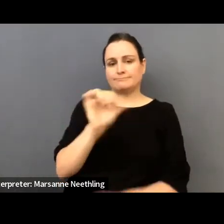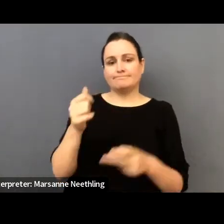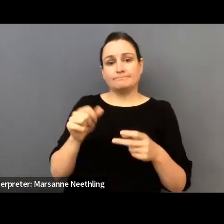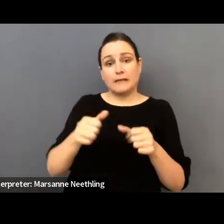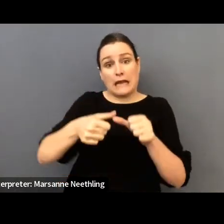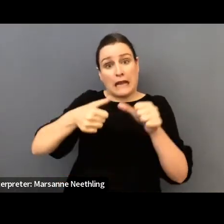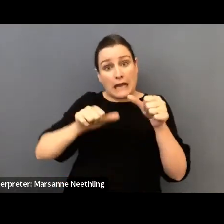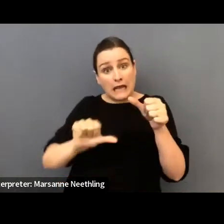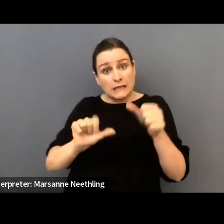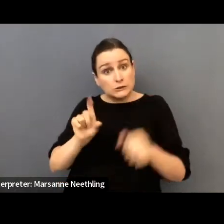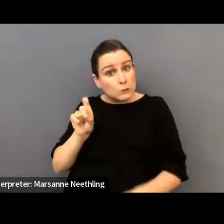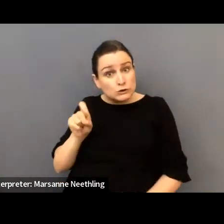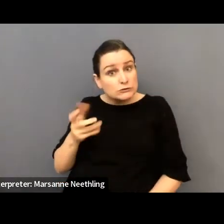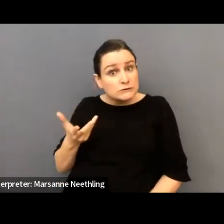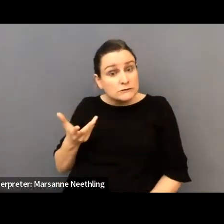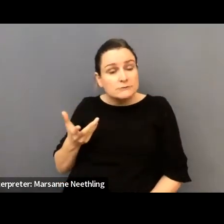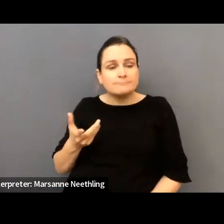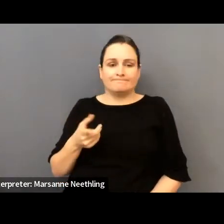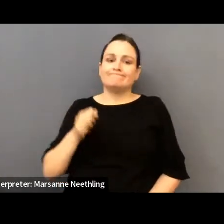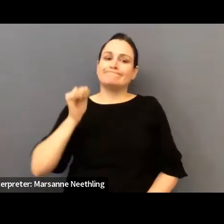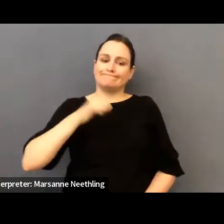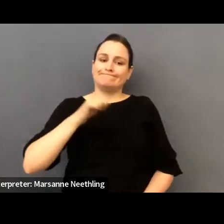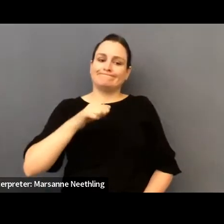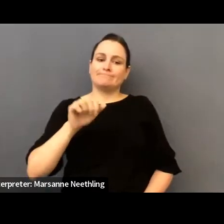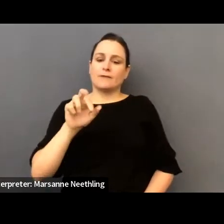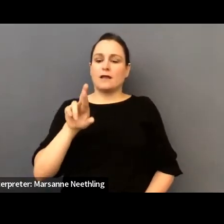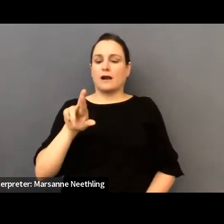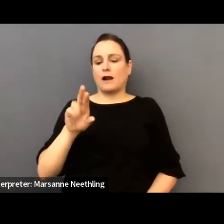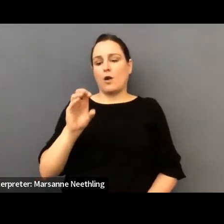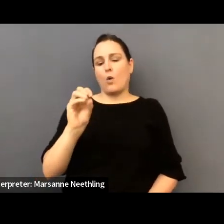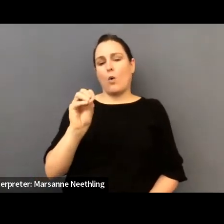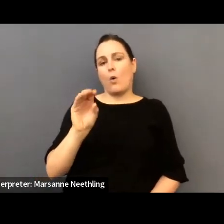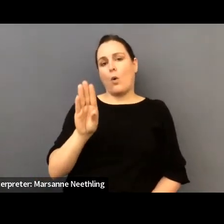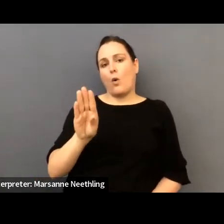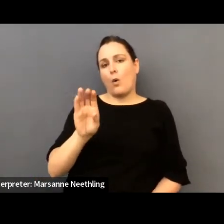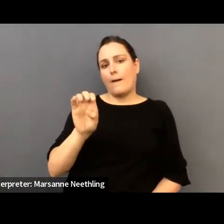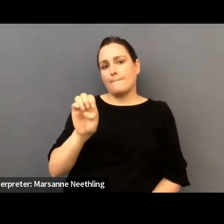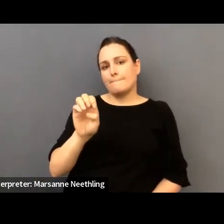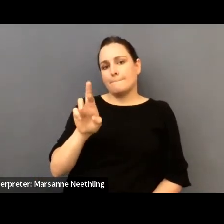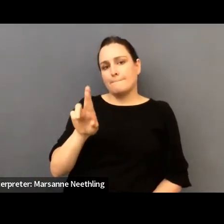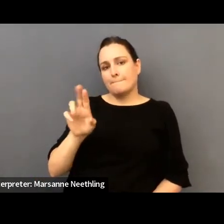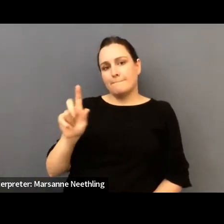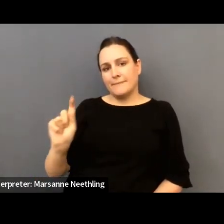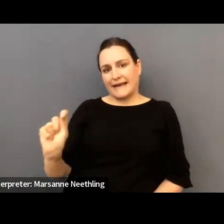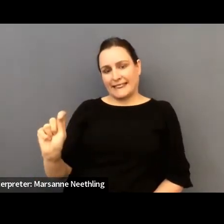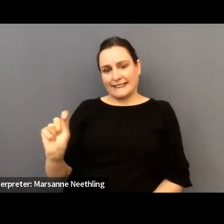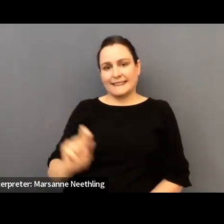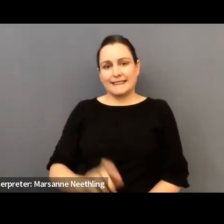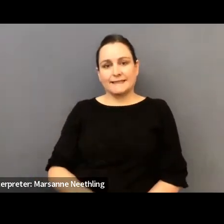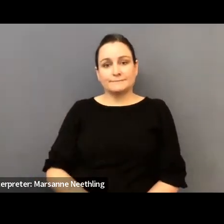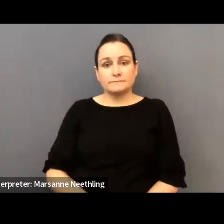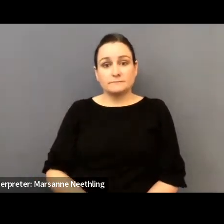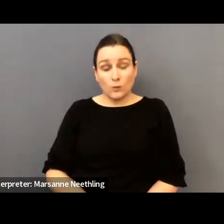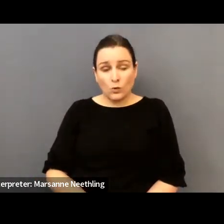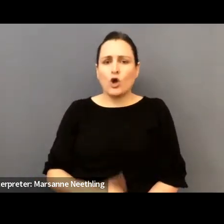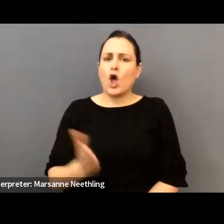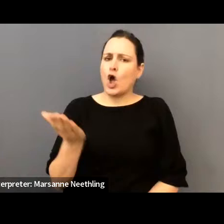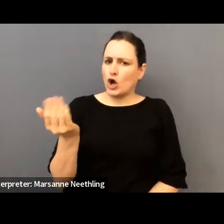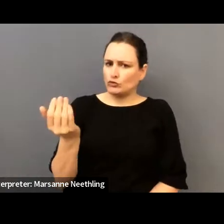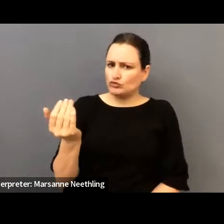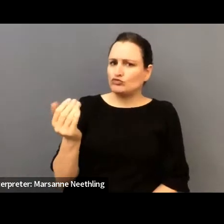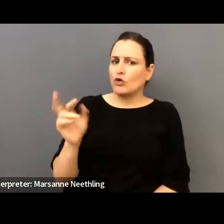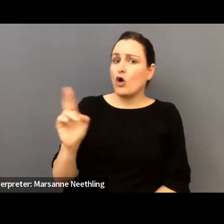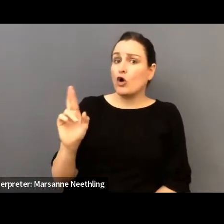Yes, we have Robert Maimu. Okay. Robert. Hi, Robert.